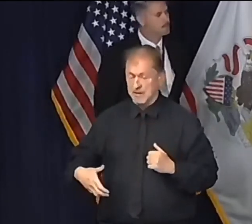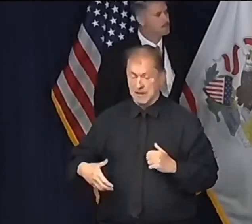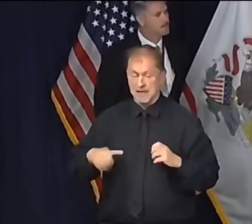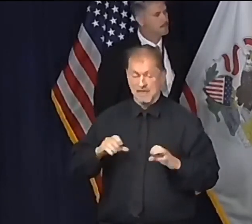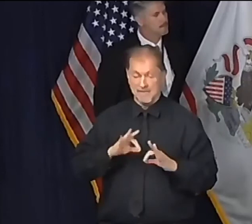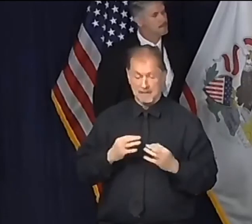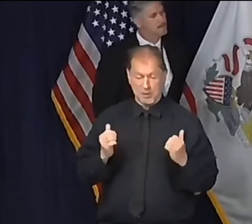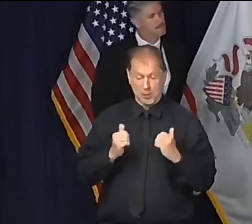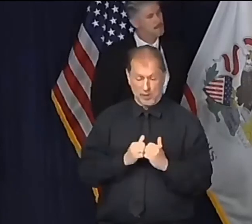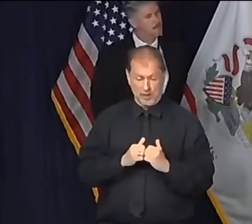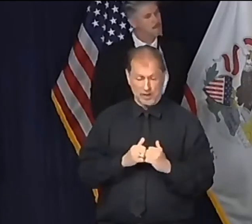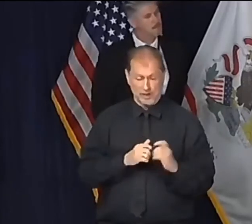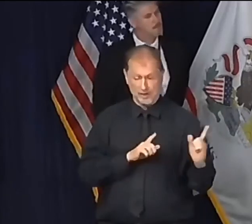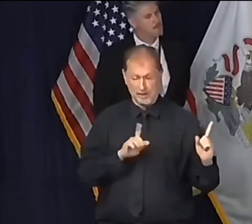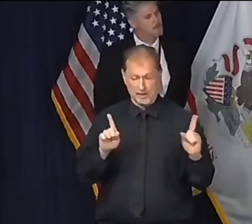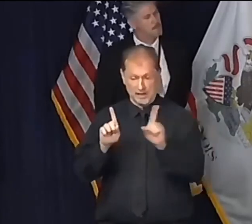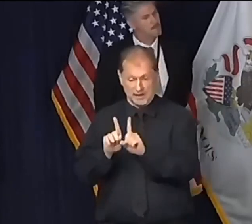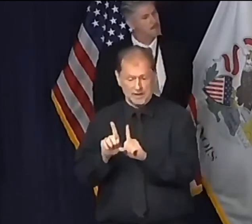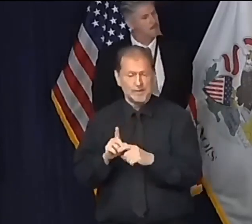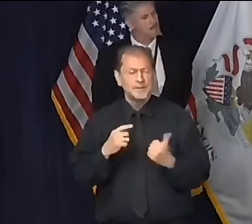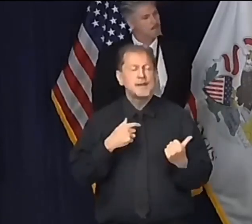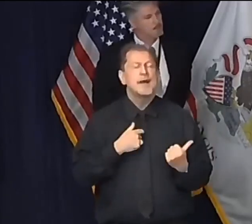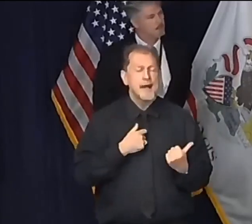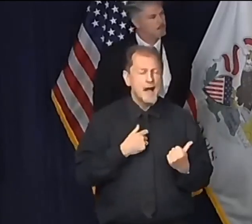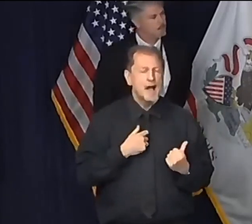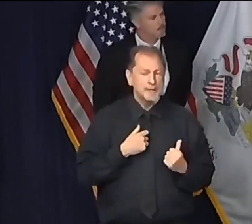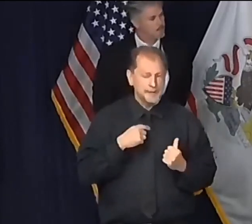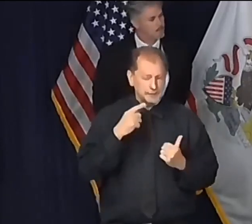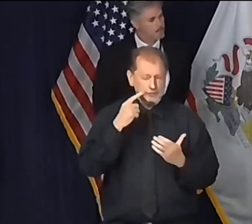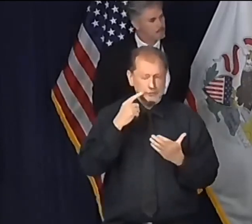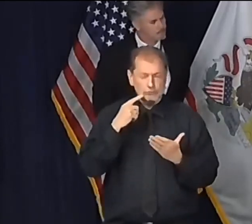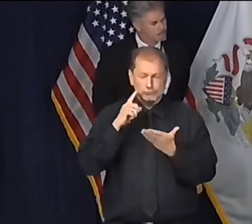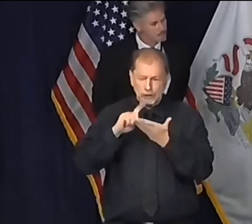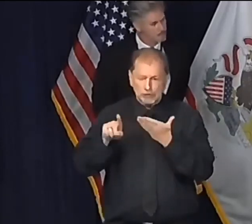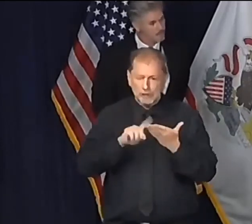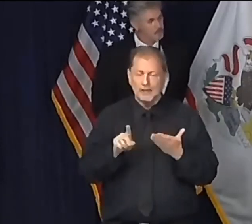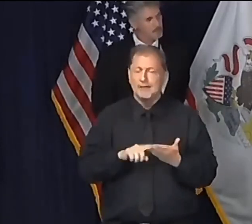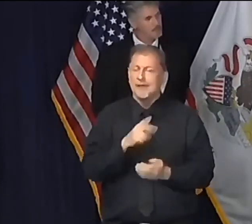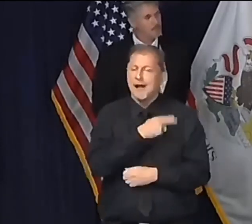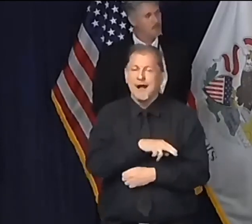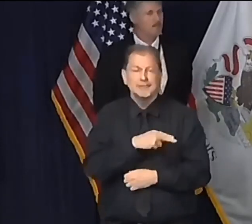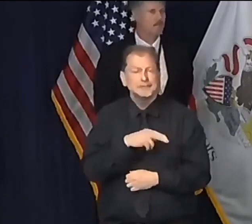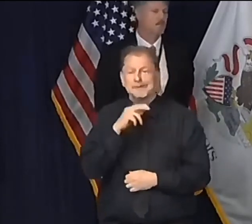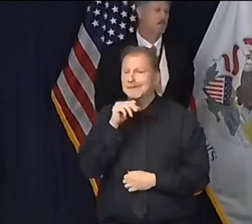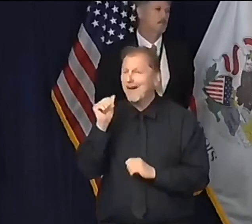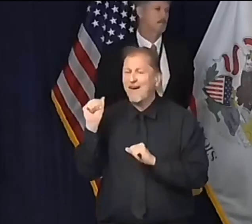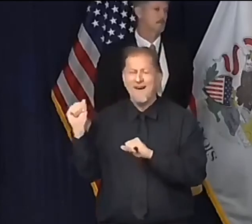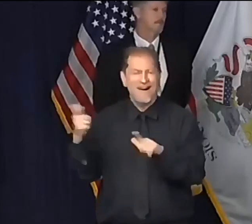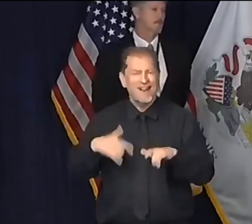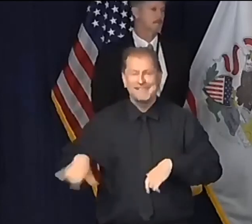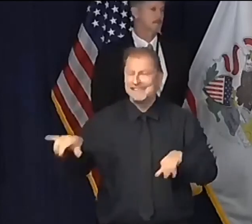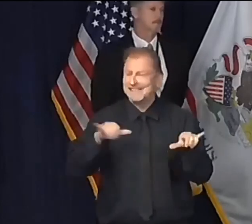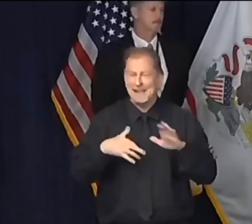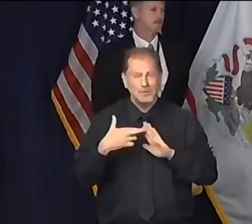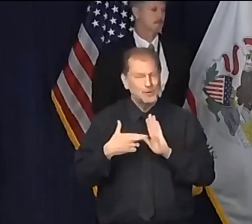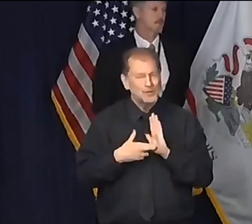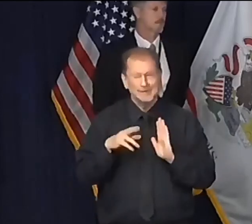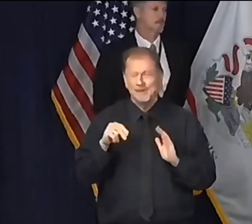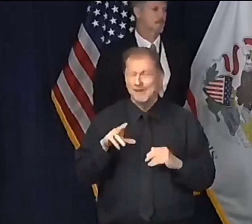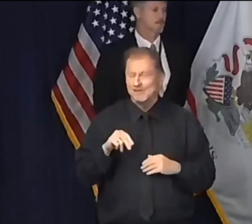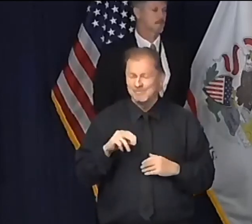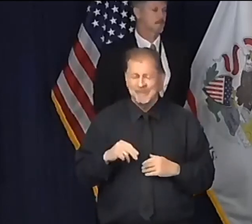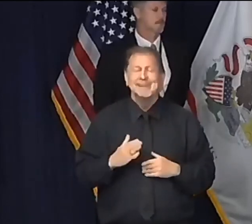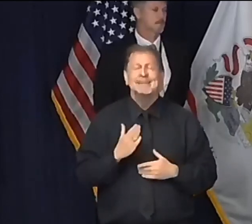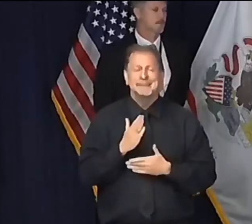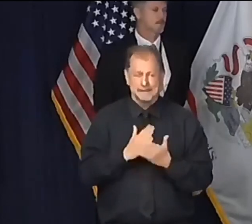guidelines? Yeah, so I've been following that, and it's not consistent. It's not a single rule for all hospitals. I know that in